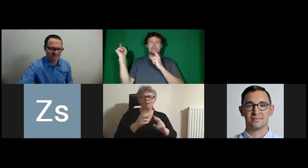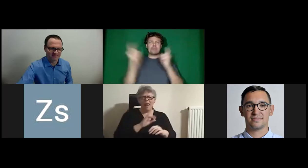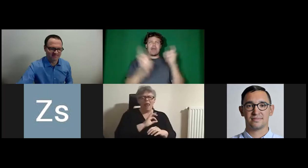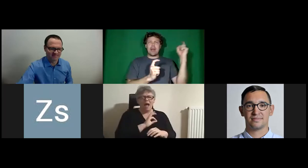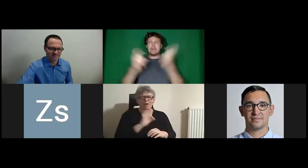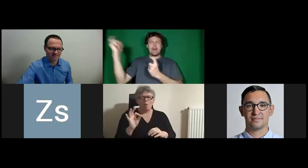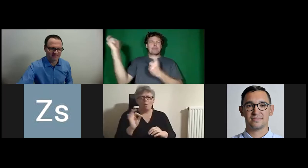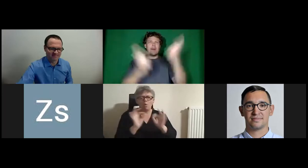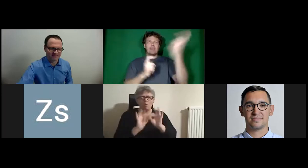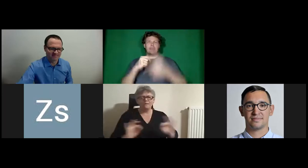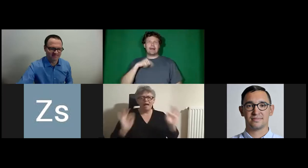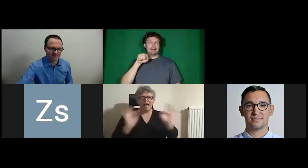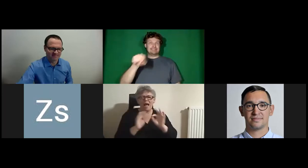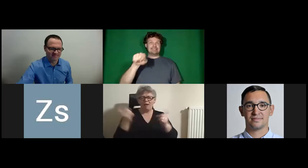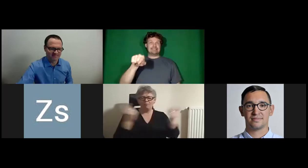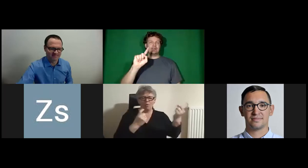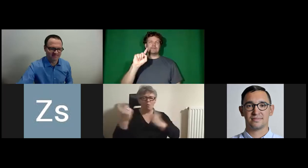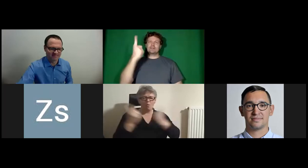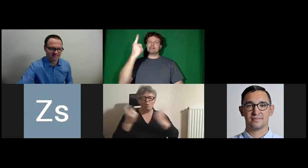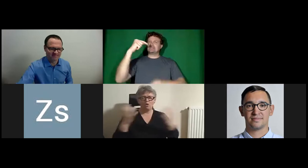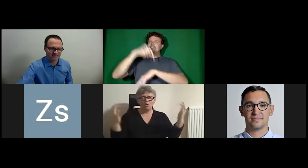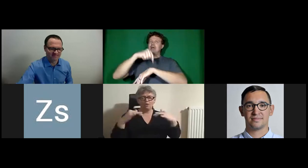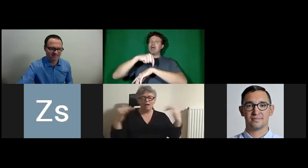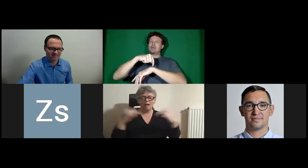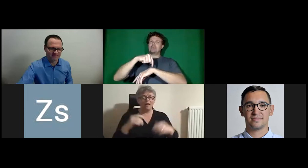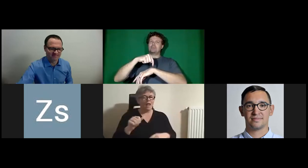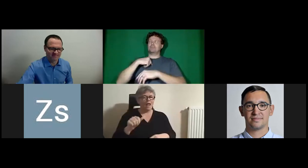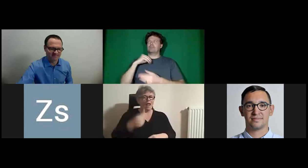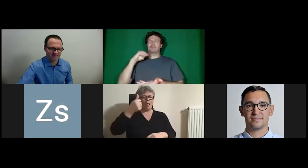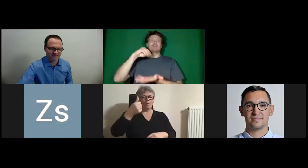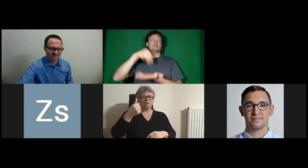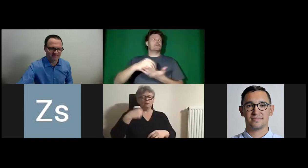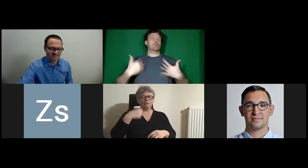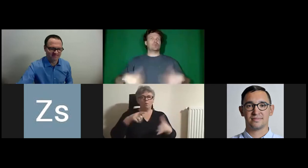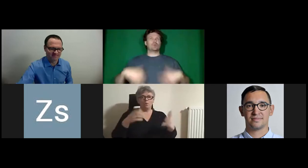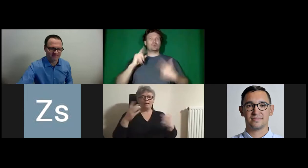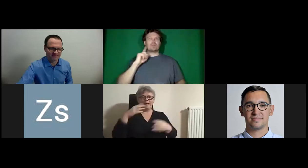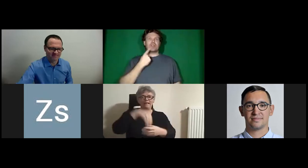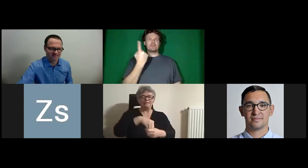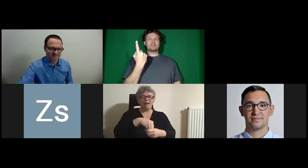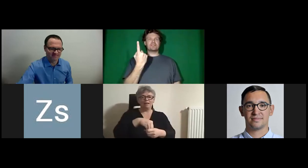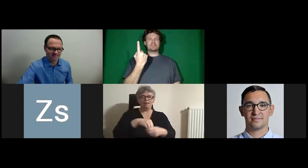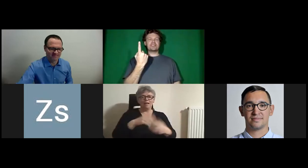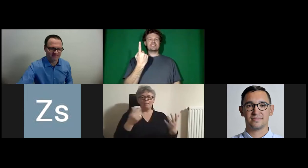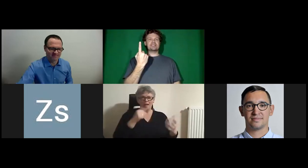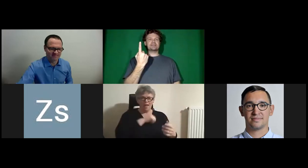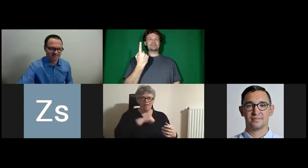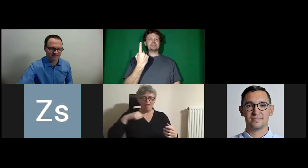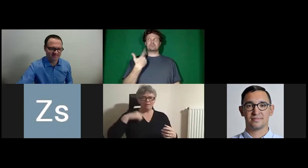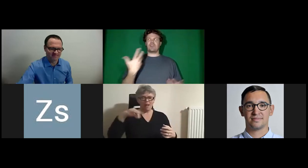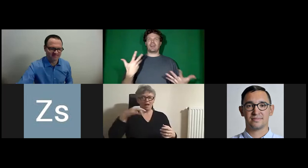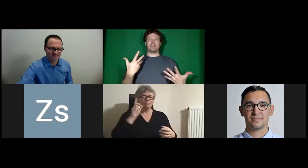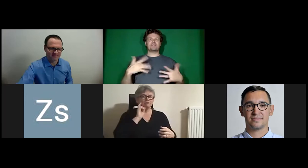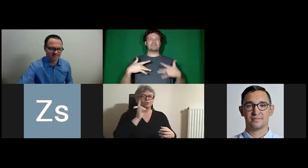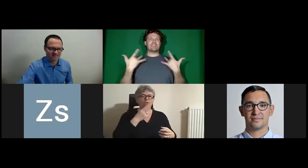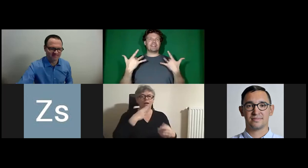The world's best basketball players were there, and it was the first time that I had experienced such a milestone. I was the